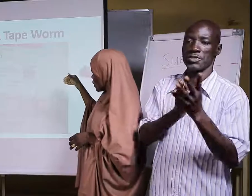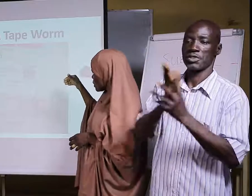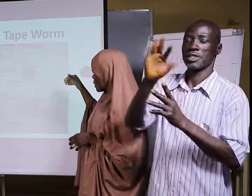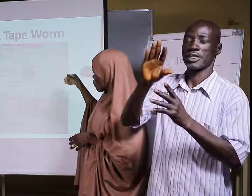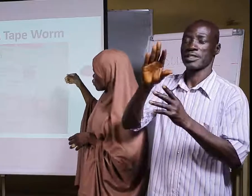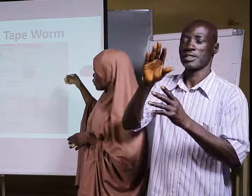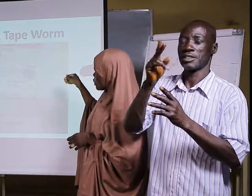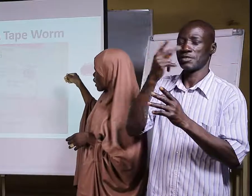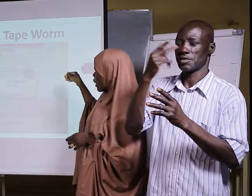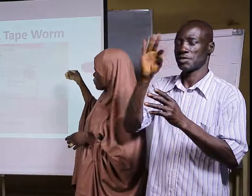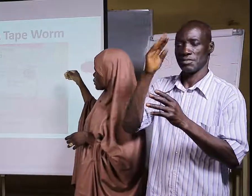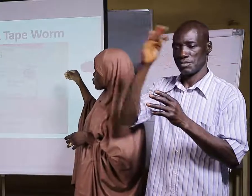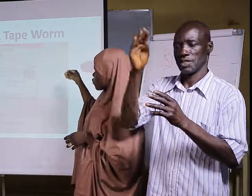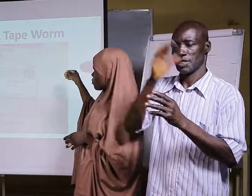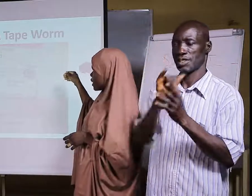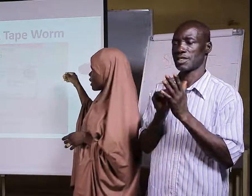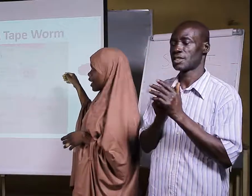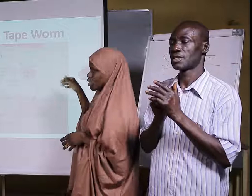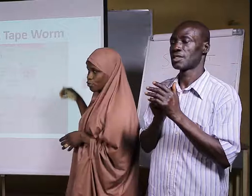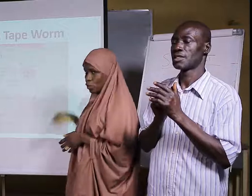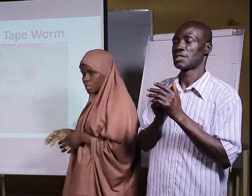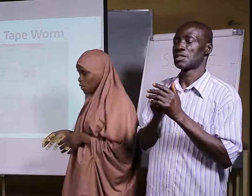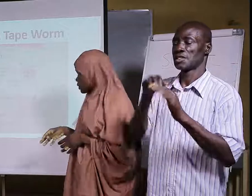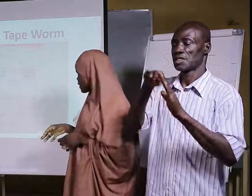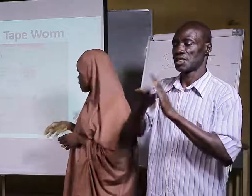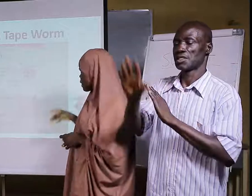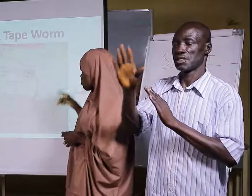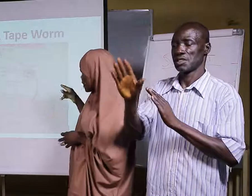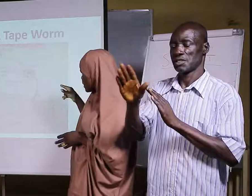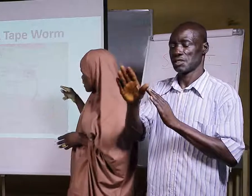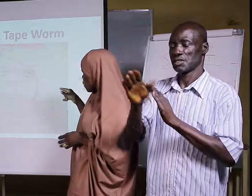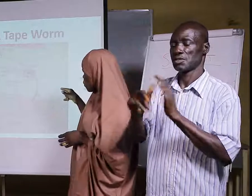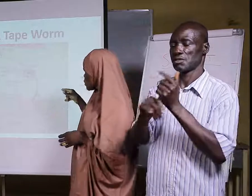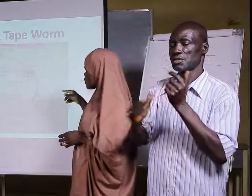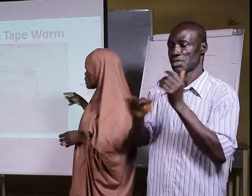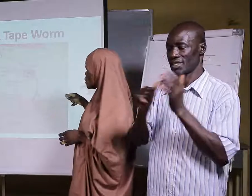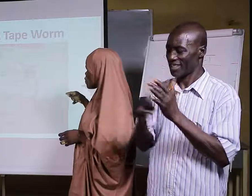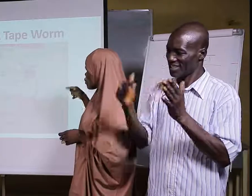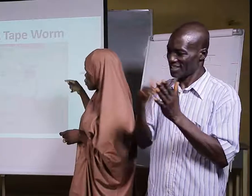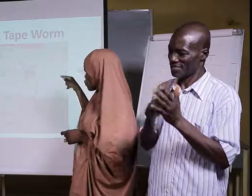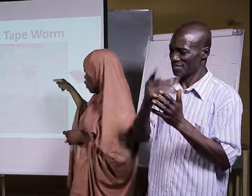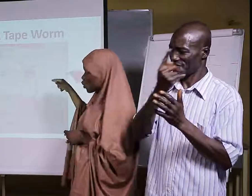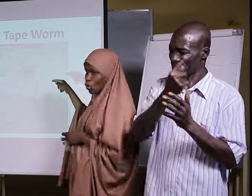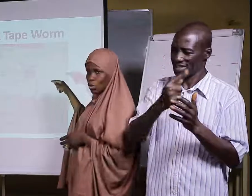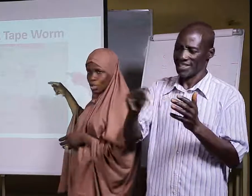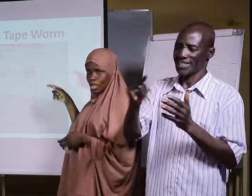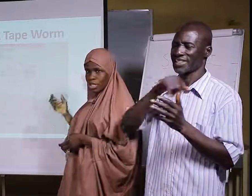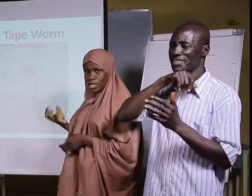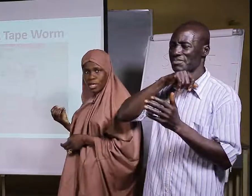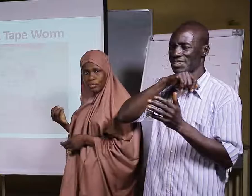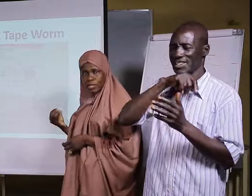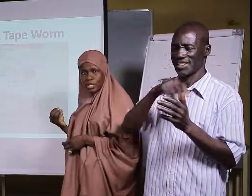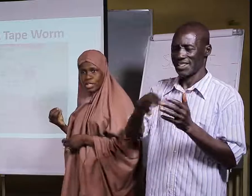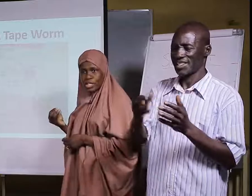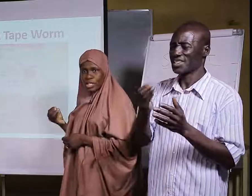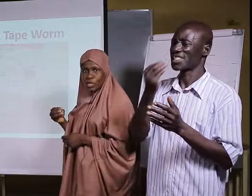when it passes out through the feces of man and it falls outside, pigs now what? They swallow